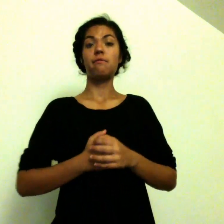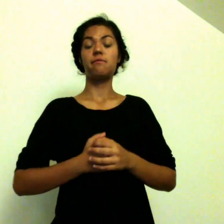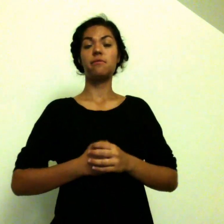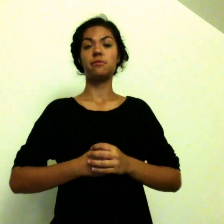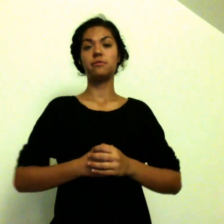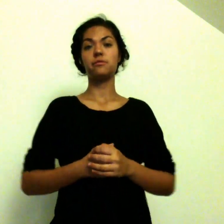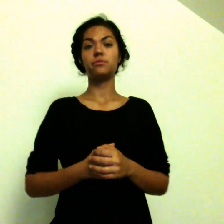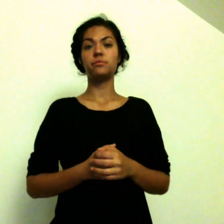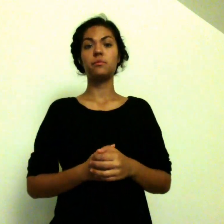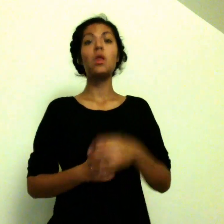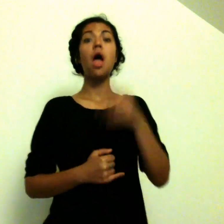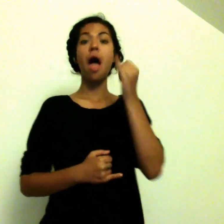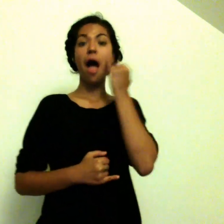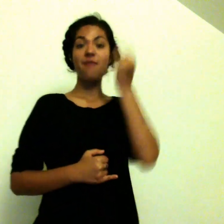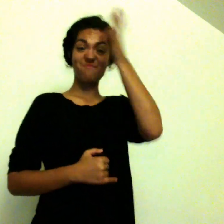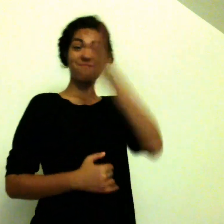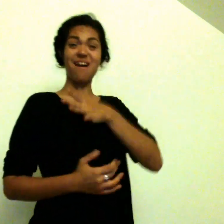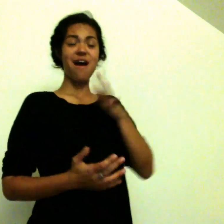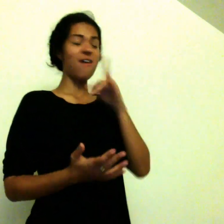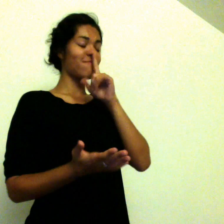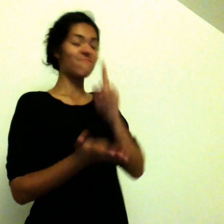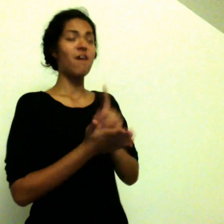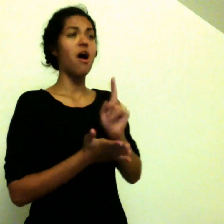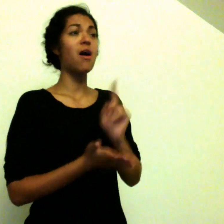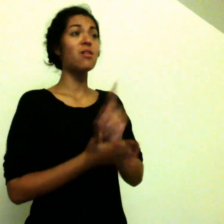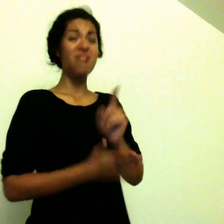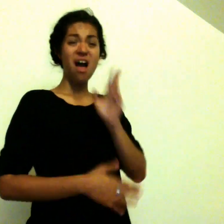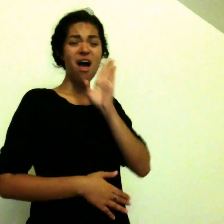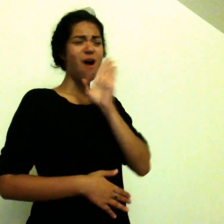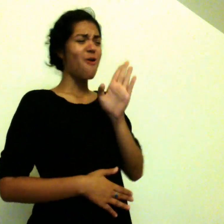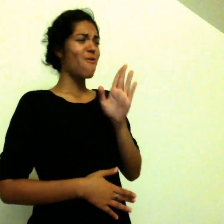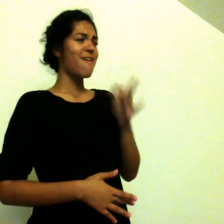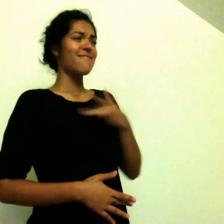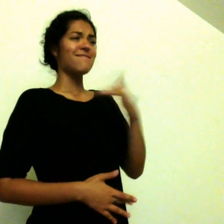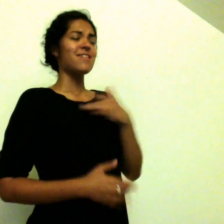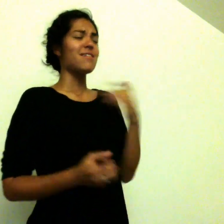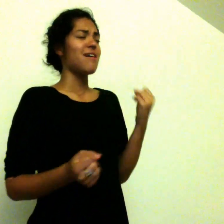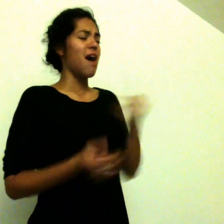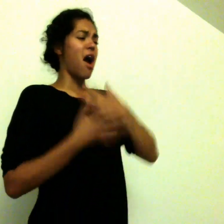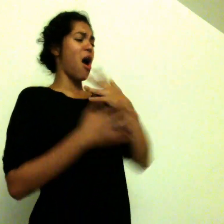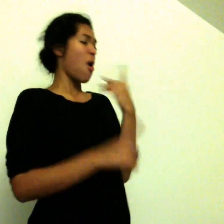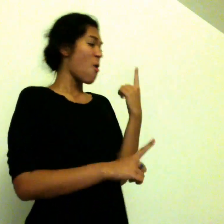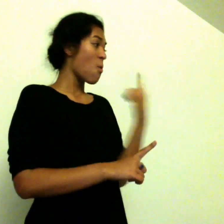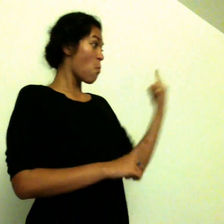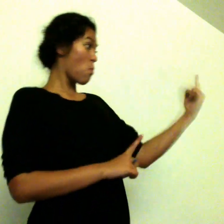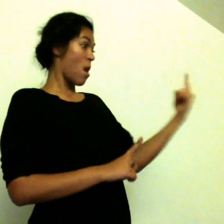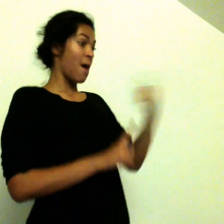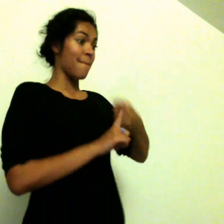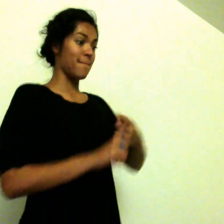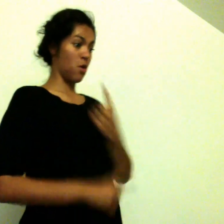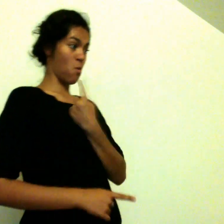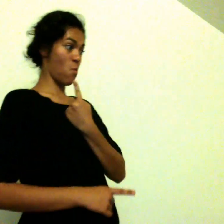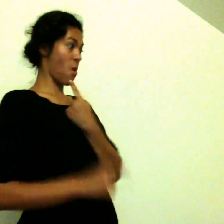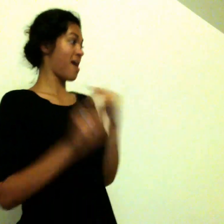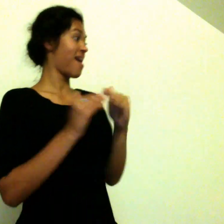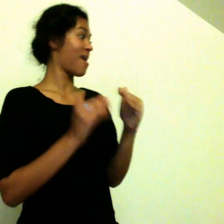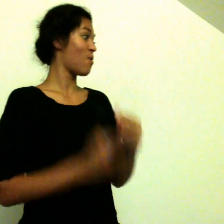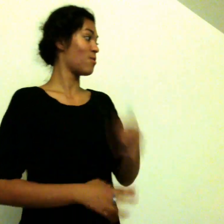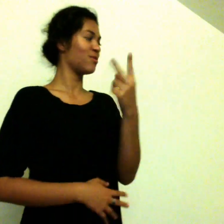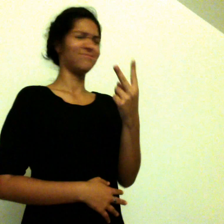a little child has come, will ever be convinced that 2 and 1 are only 3. Life has been enriched 1,000-fold by the